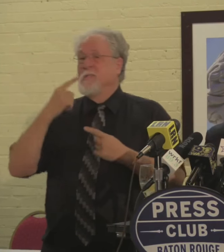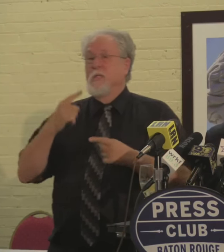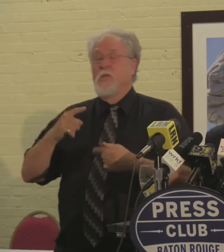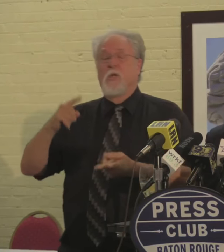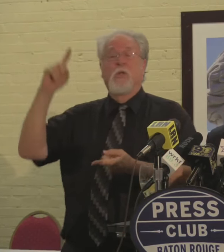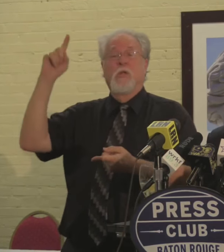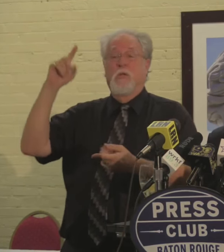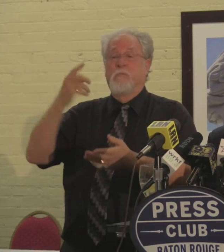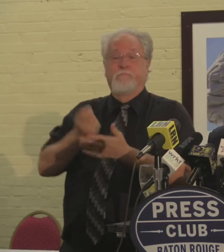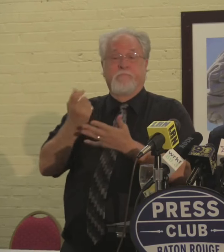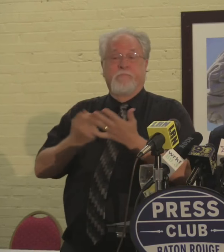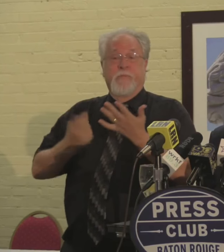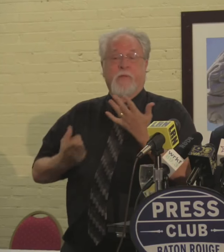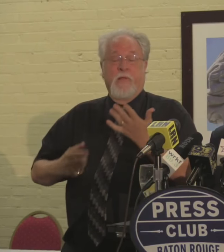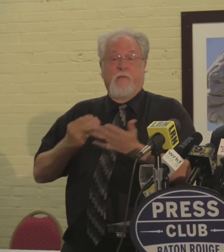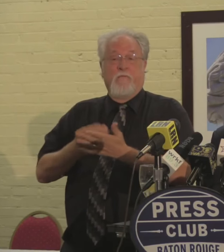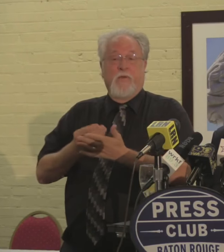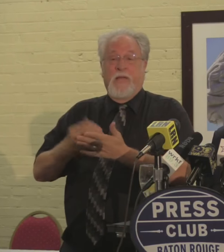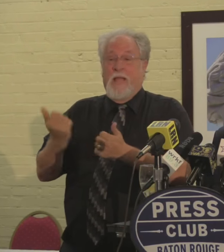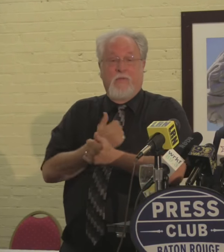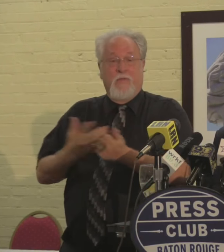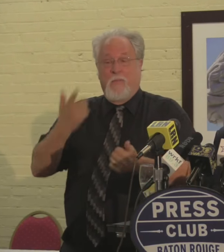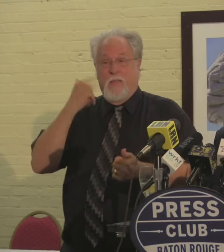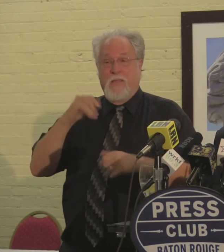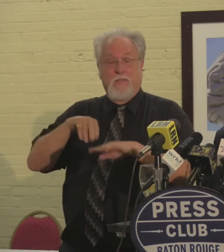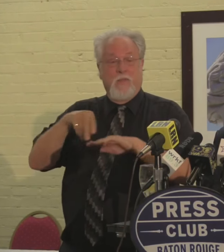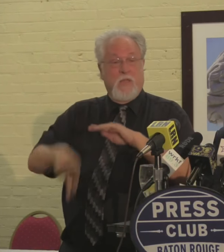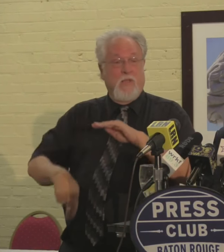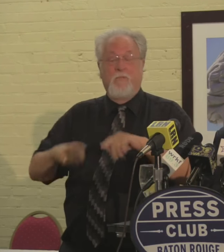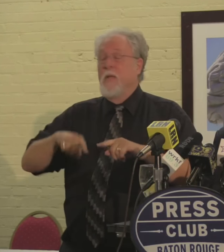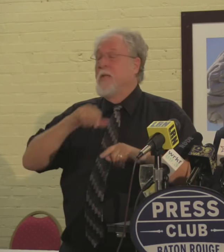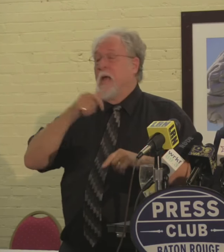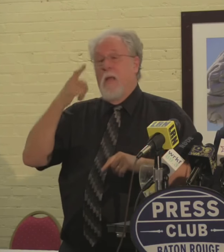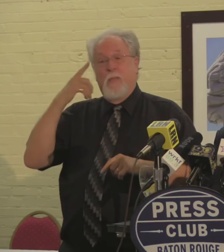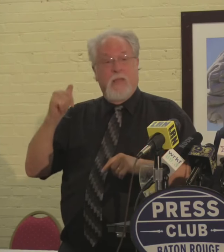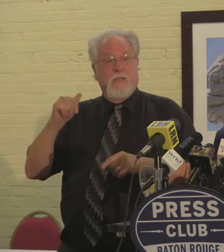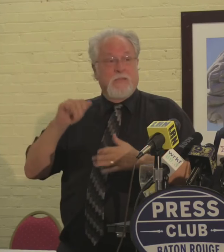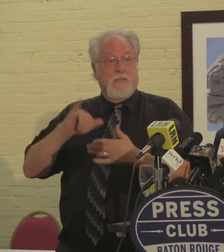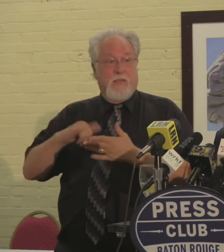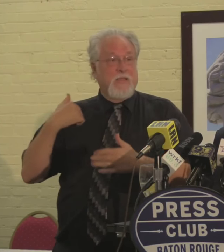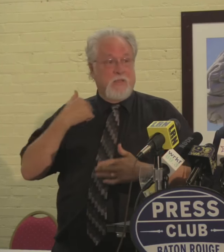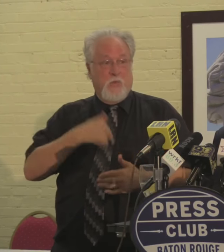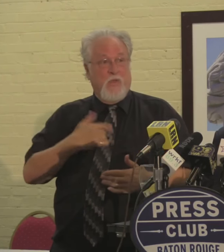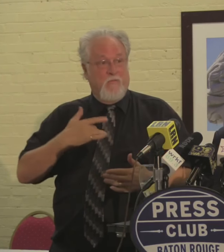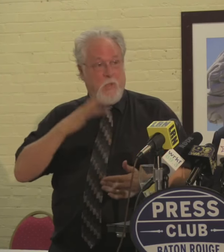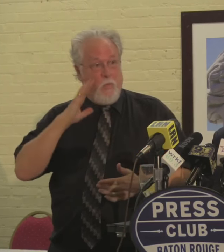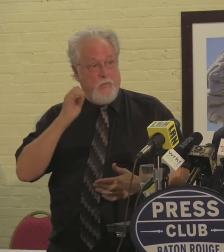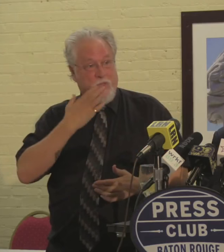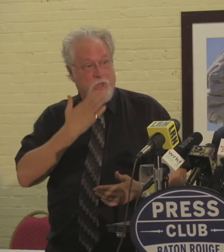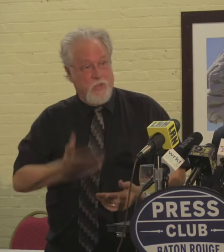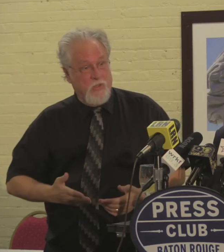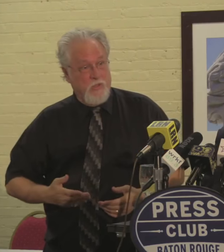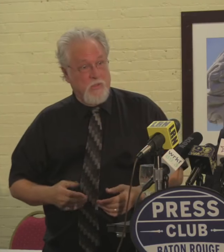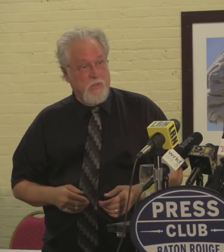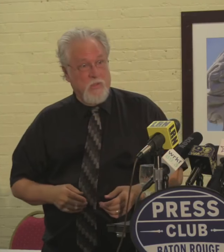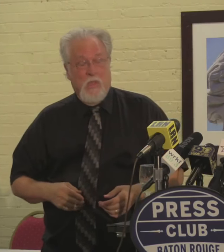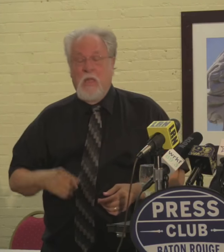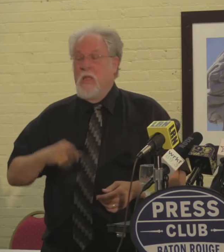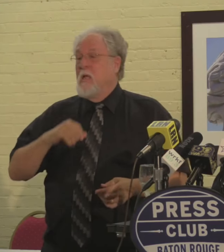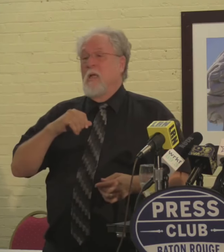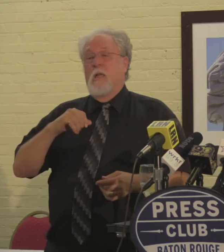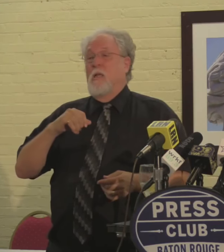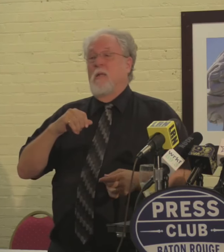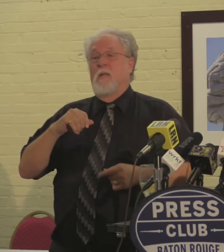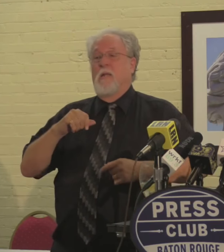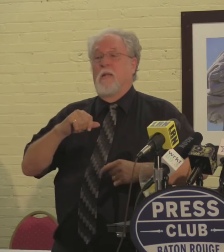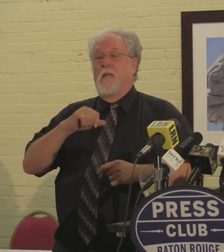because of the cliff. So, but not because that's something that we think would be a good thing to do, and it's not something that we